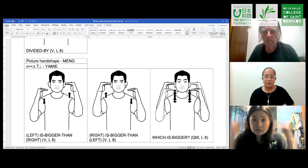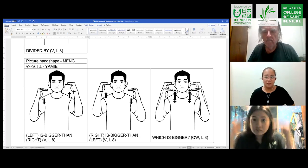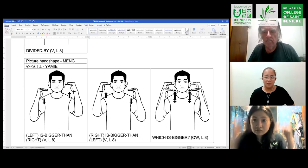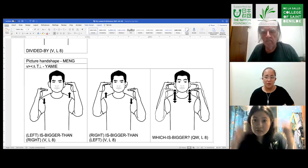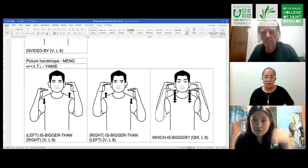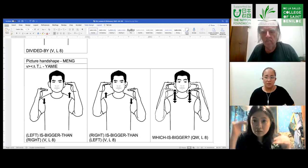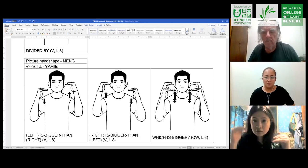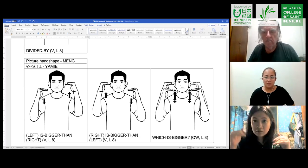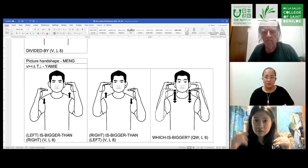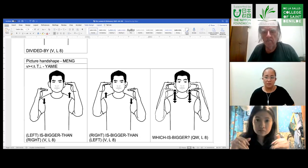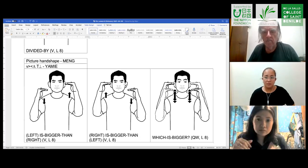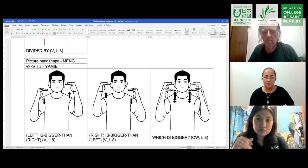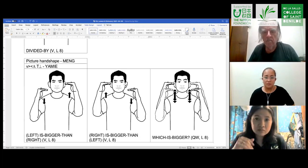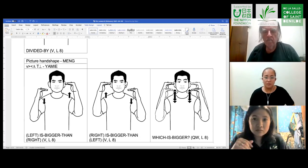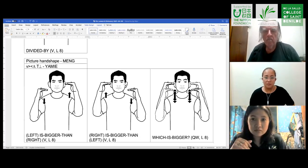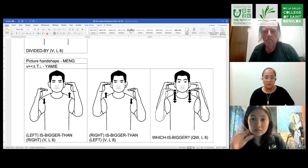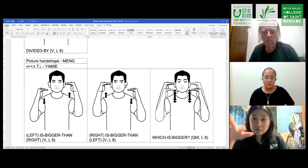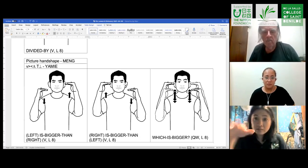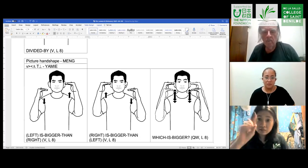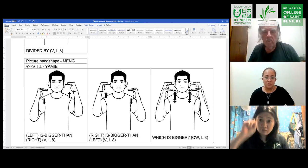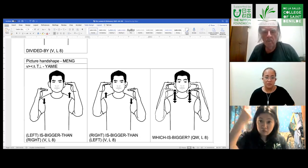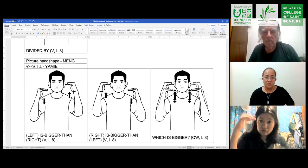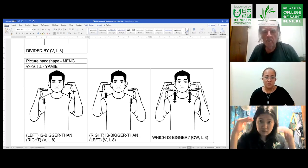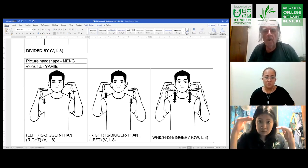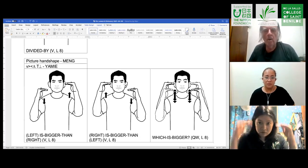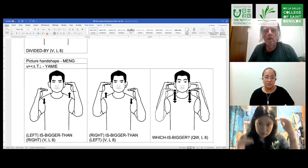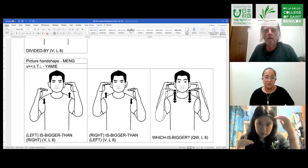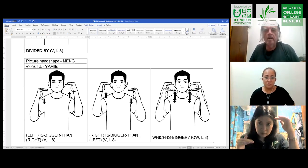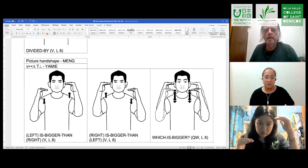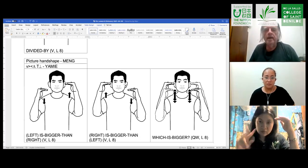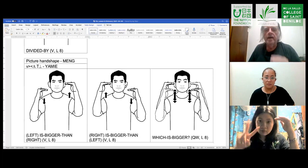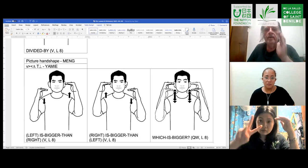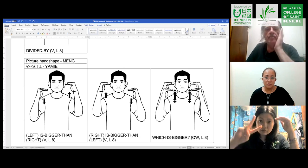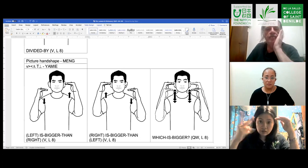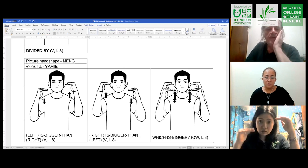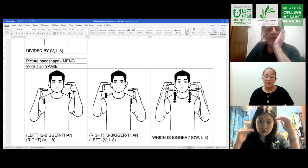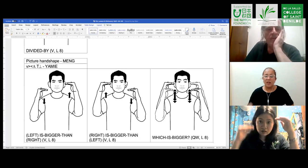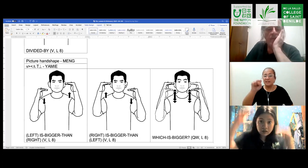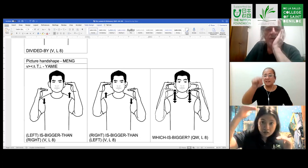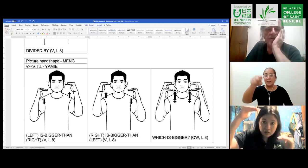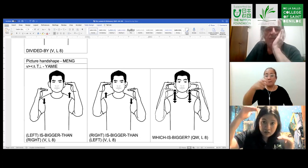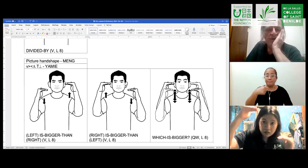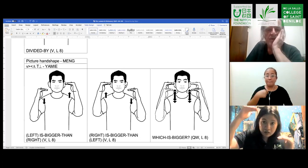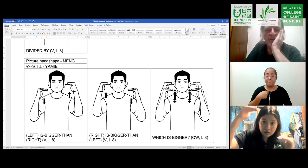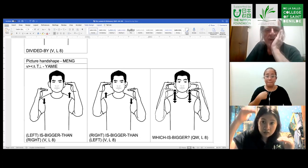So the third one is the one that goes back and forth, though. Yeah, I would pick that one as the first